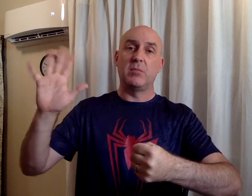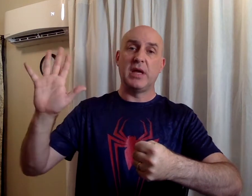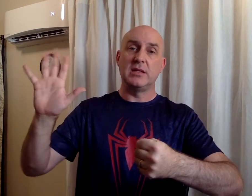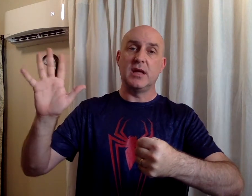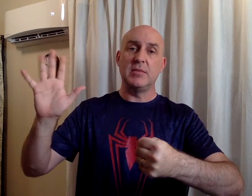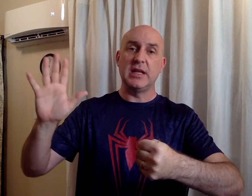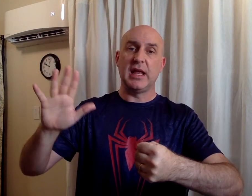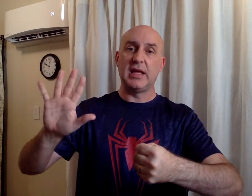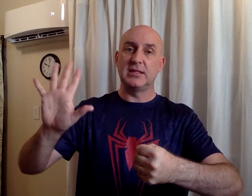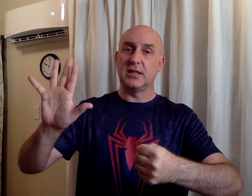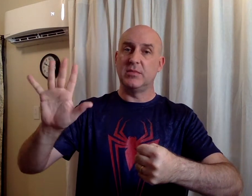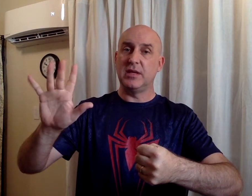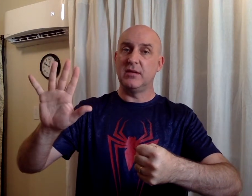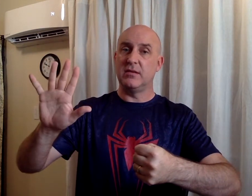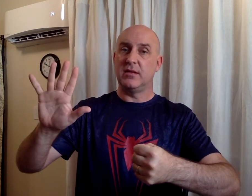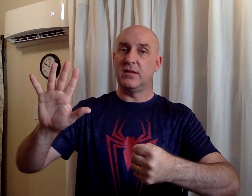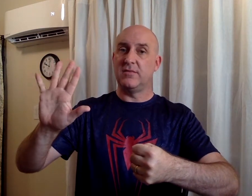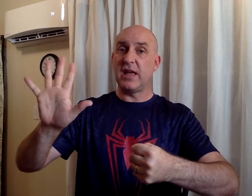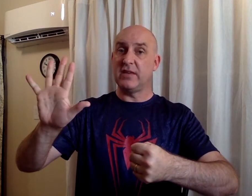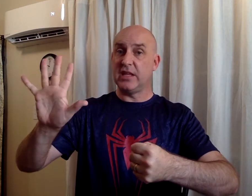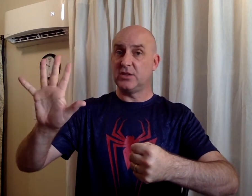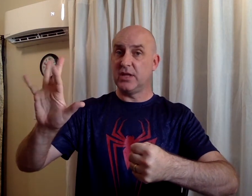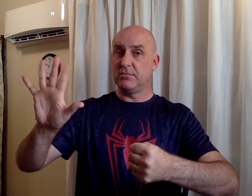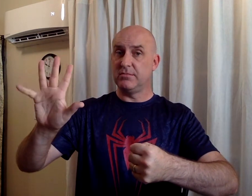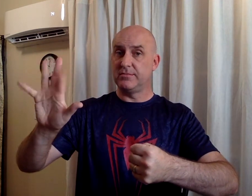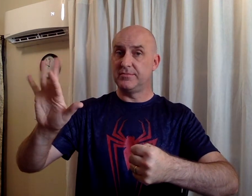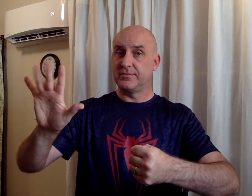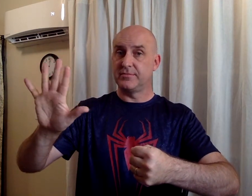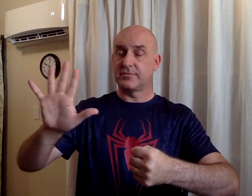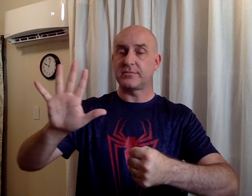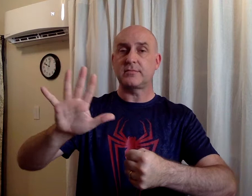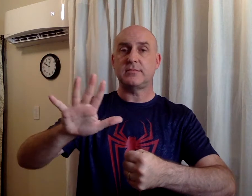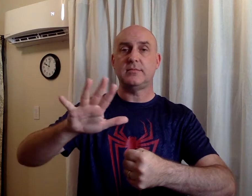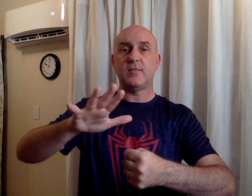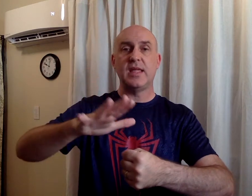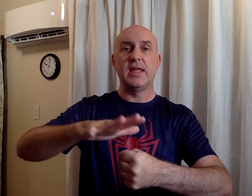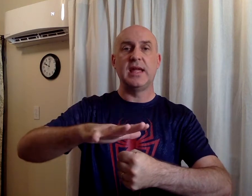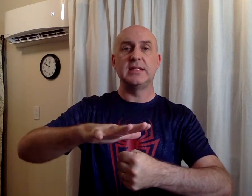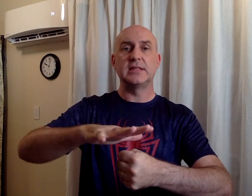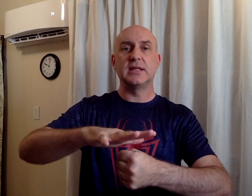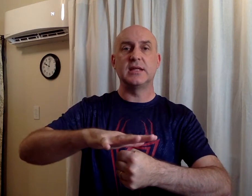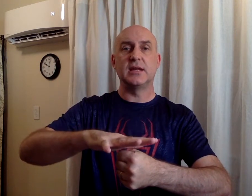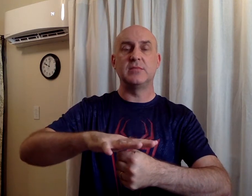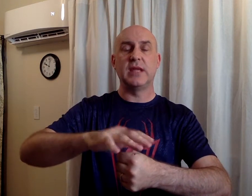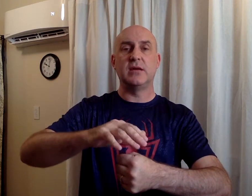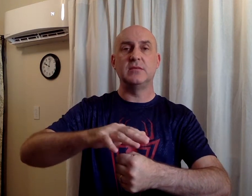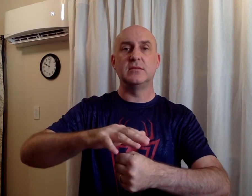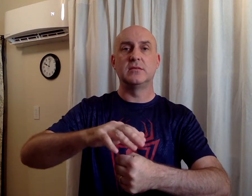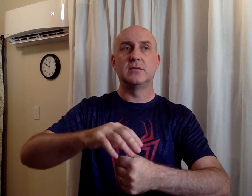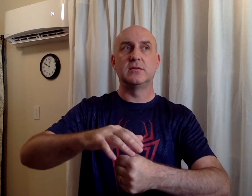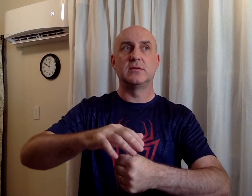My dominant hand is going to be a 5 hand shape. And it's going to come down.